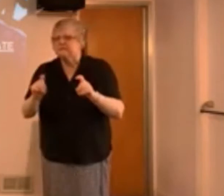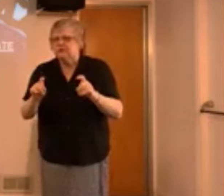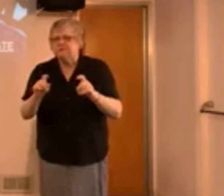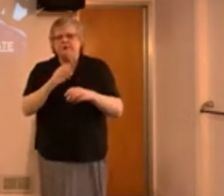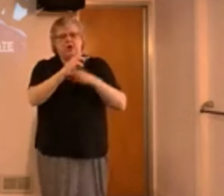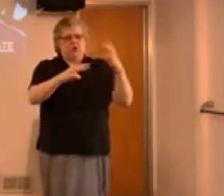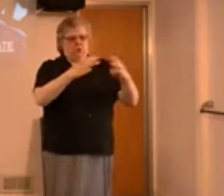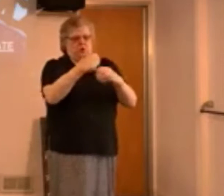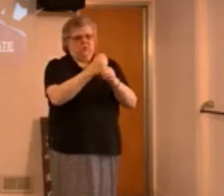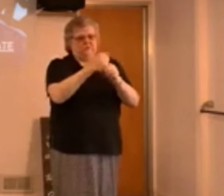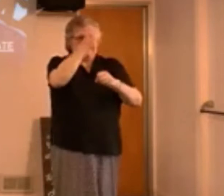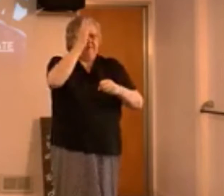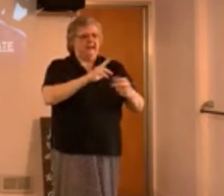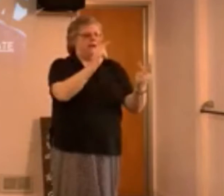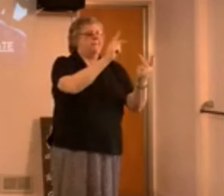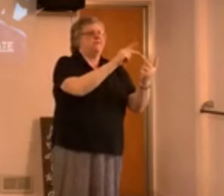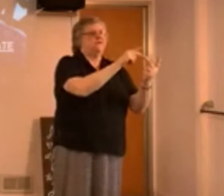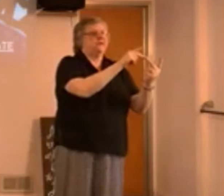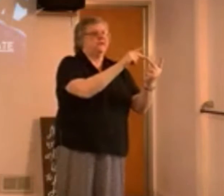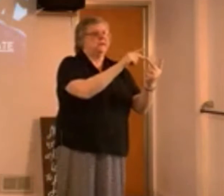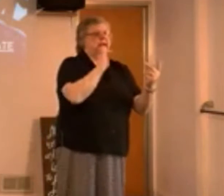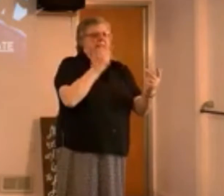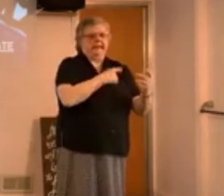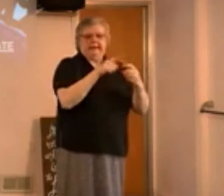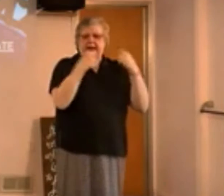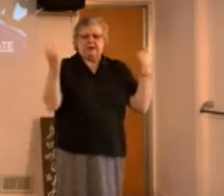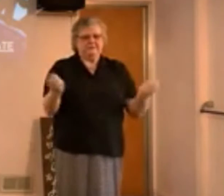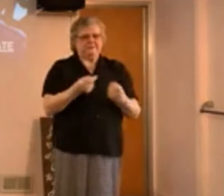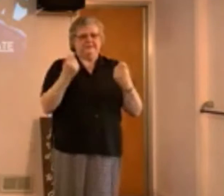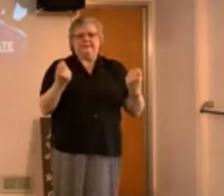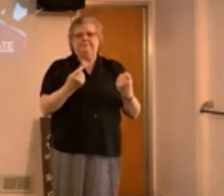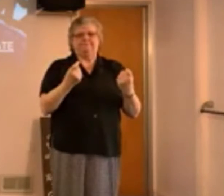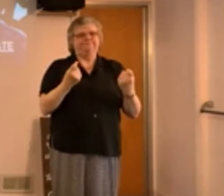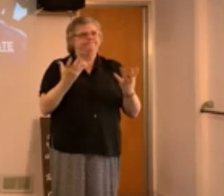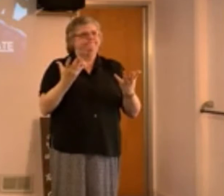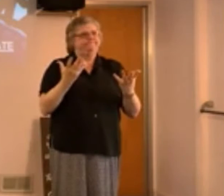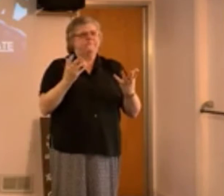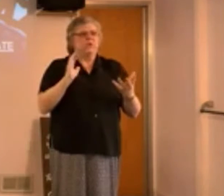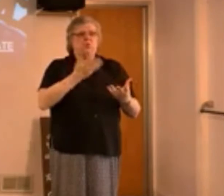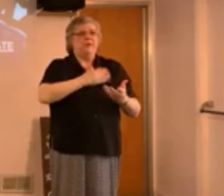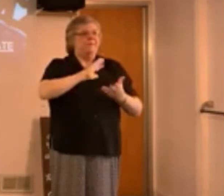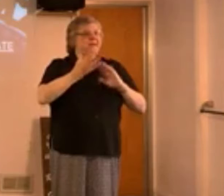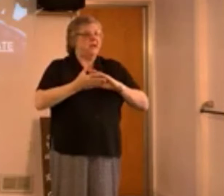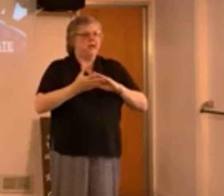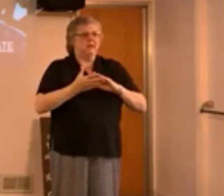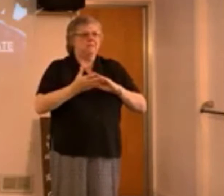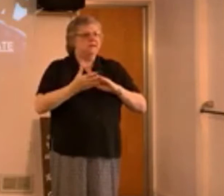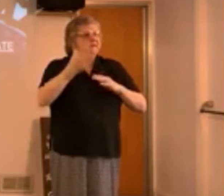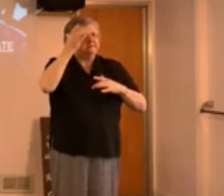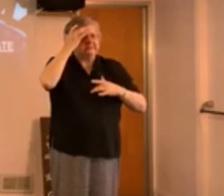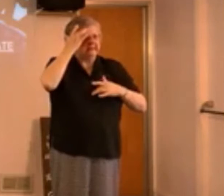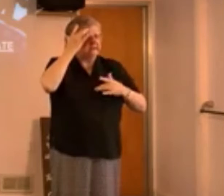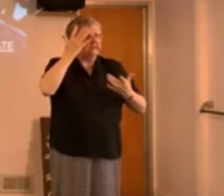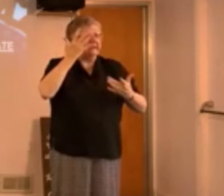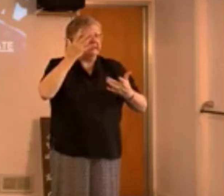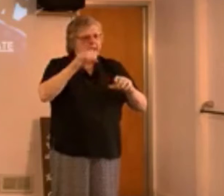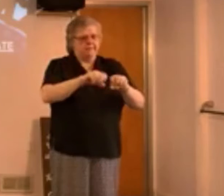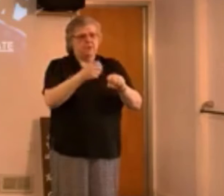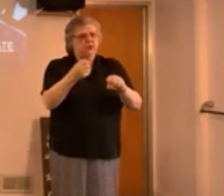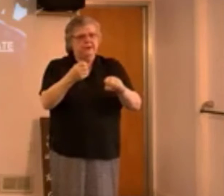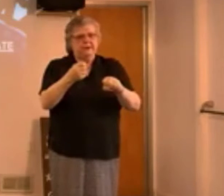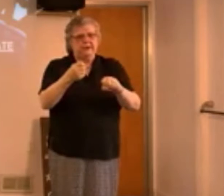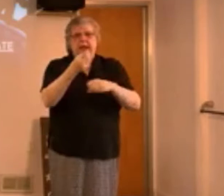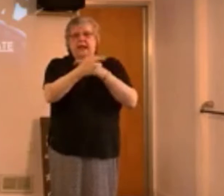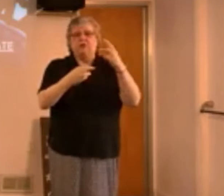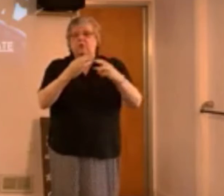God, and it was perfect. In our rebellion and sin, we became broken, and the world became broken.